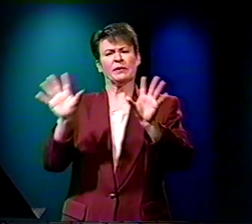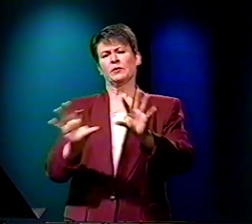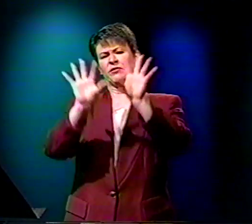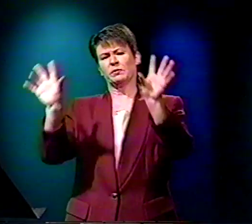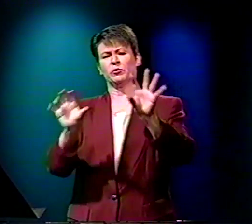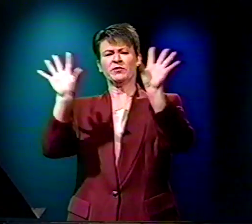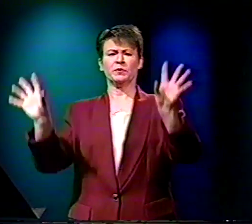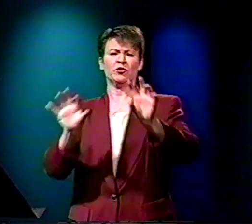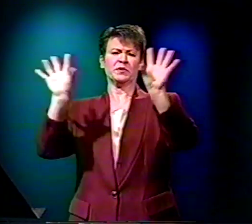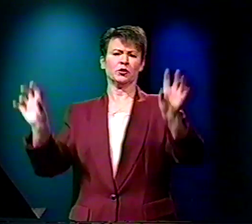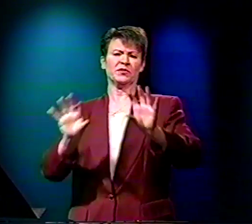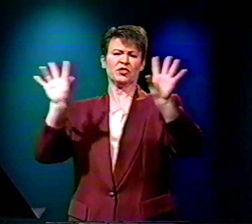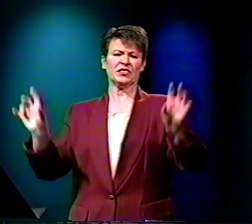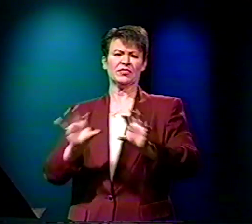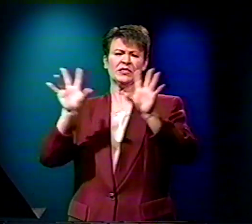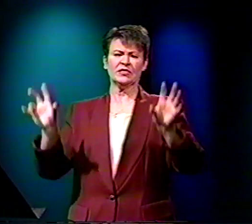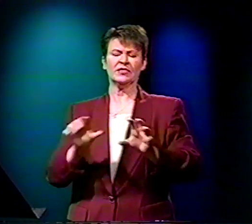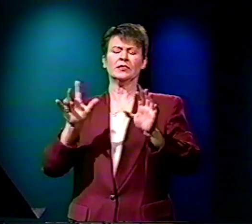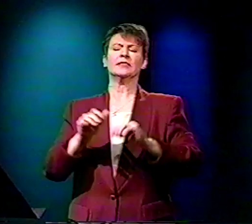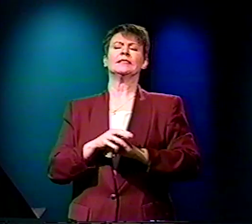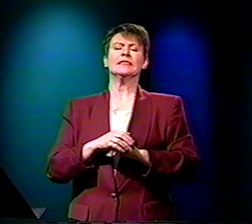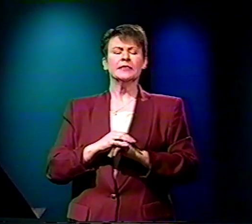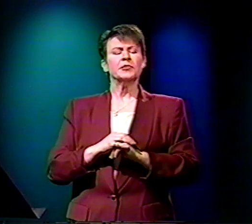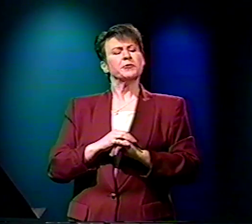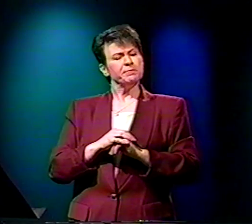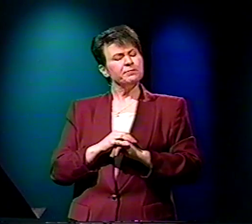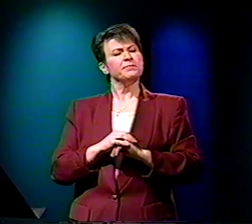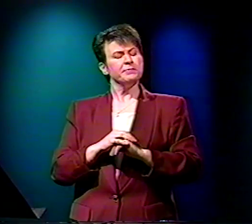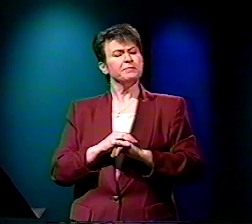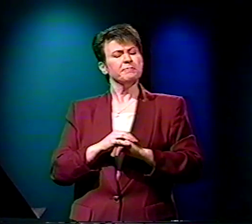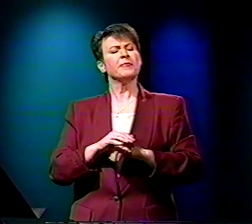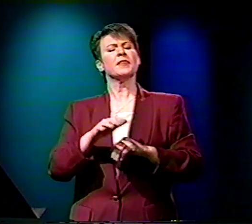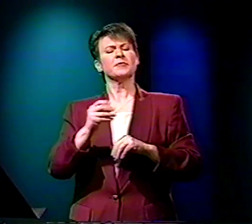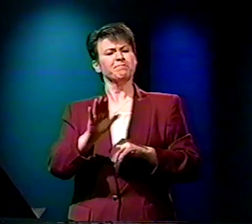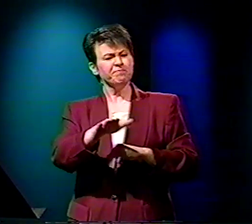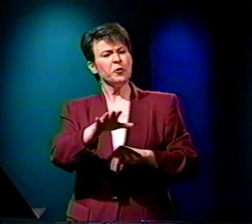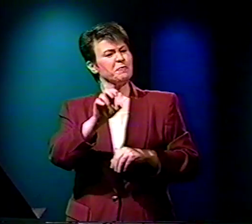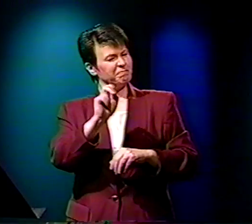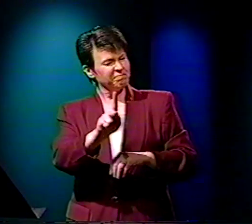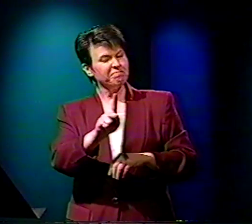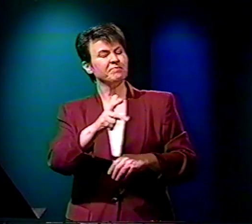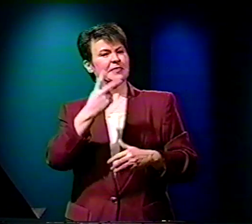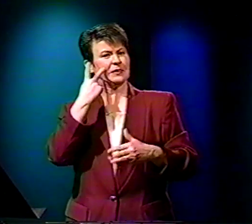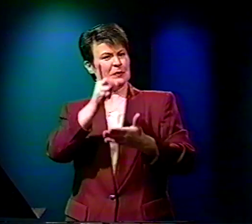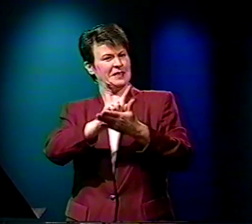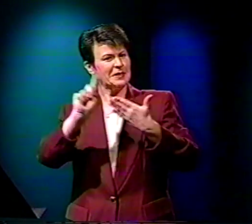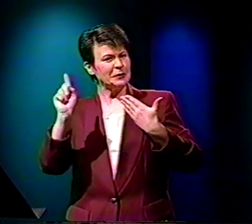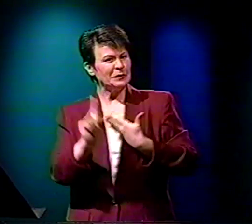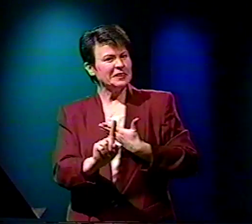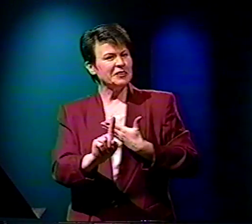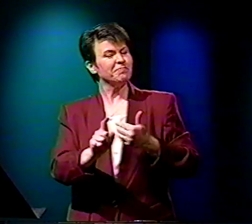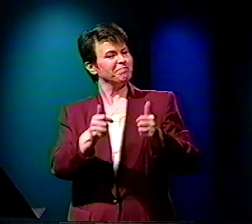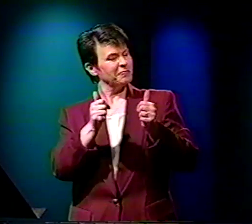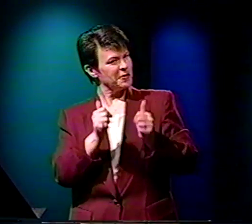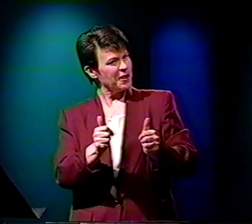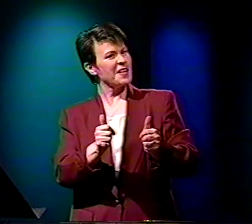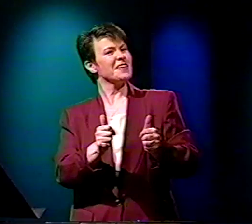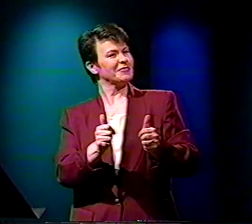throughout that interaction, and yet had a sense that the interpreter was being quite wordy with each thing that was being